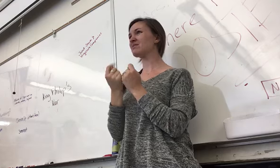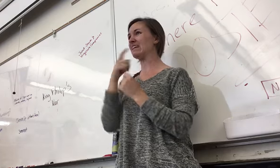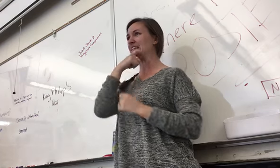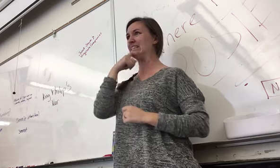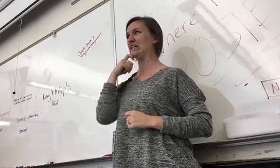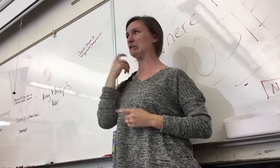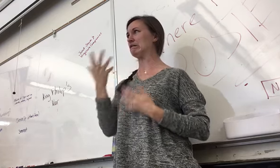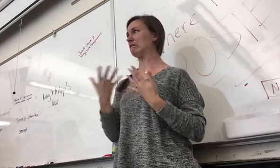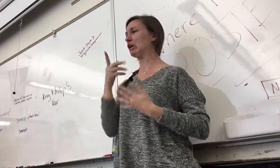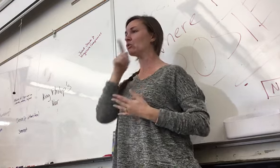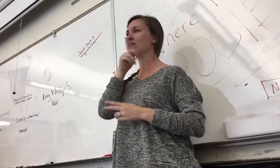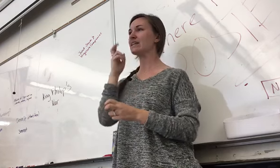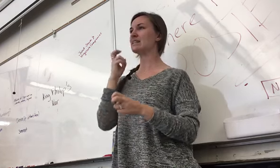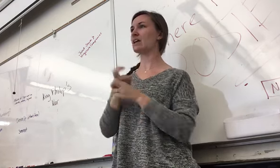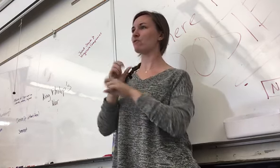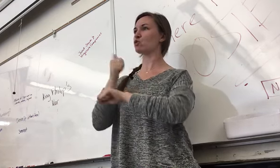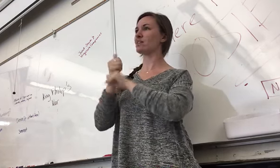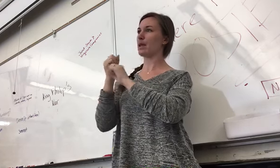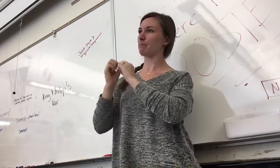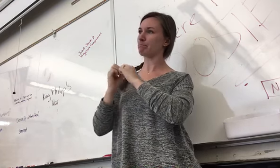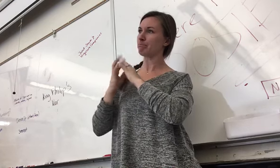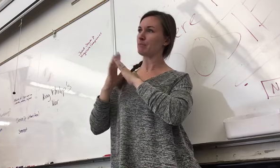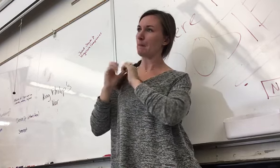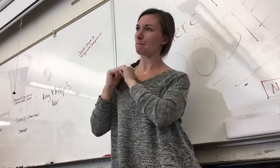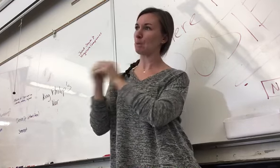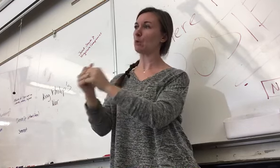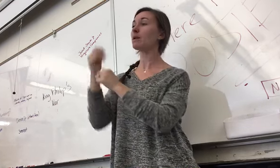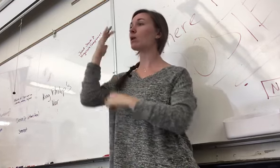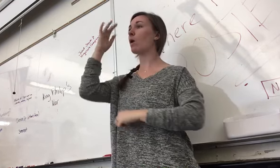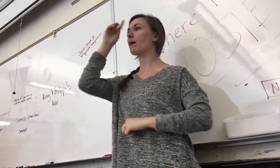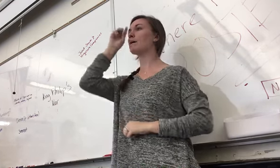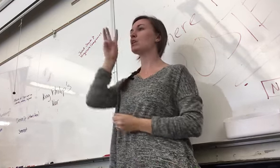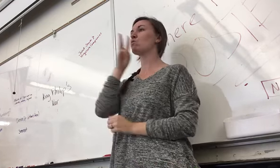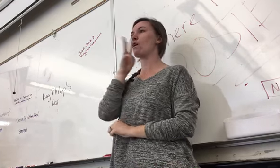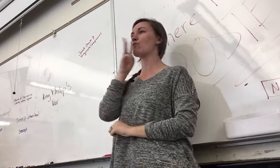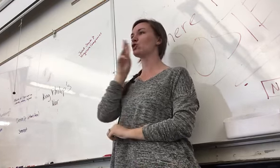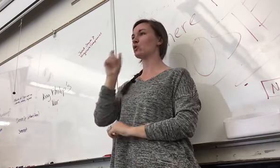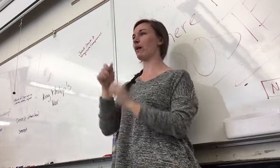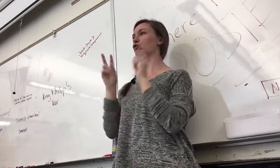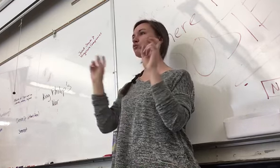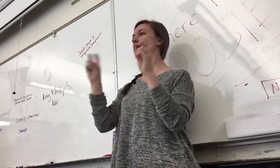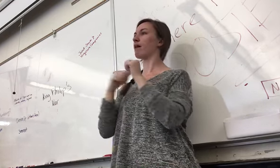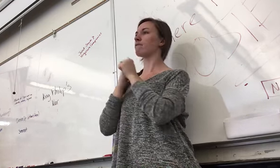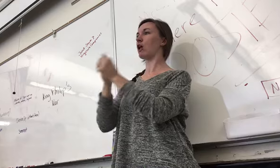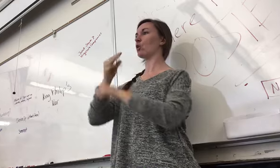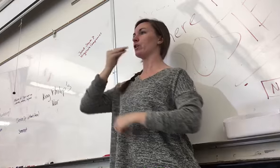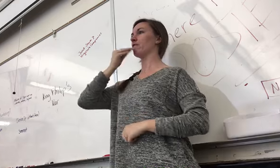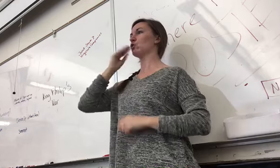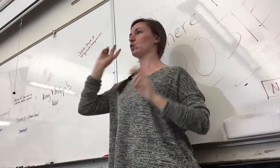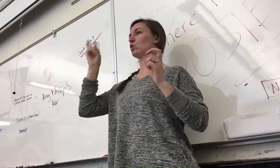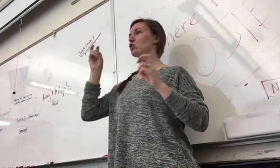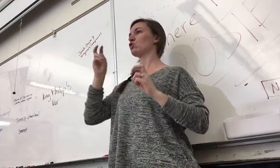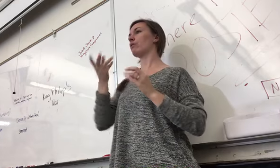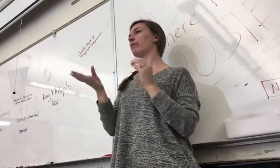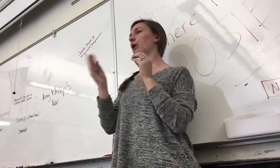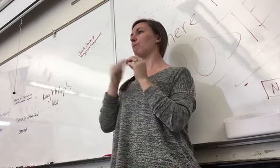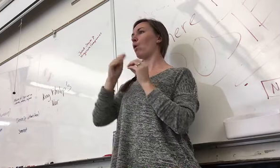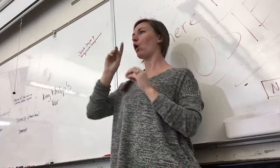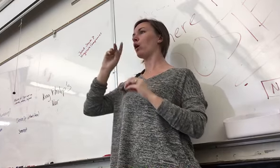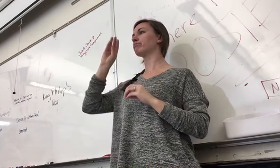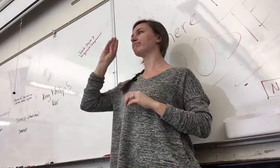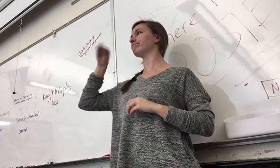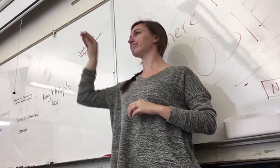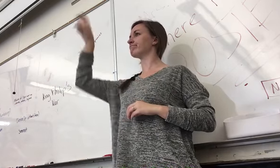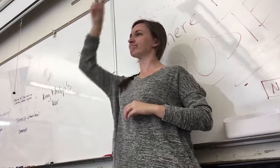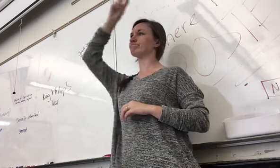settlements. There's no permanent water sources. So you have to move around where the food moves around. And then the West Coast tribes